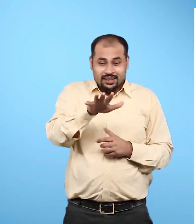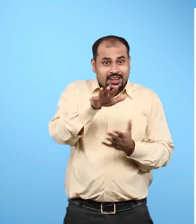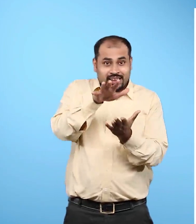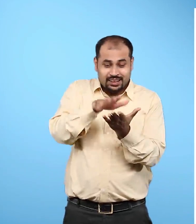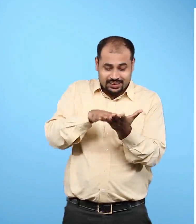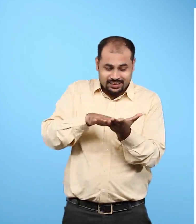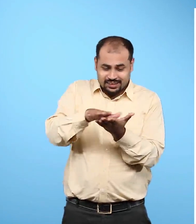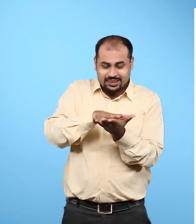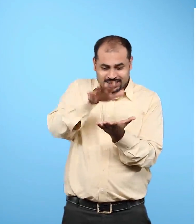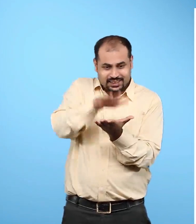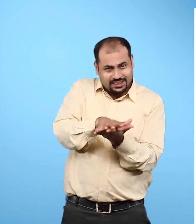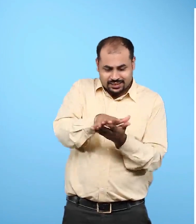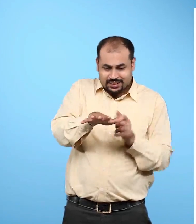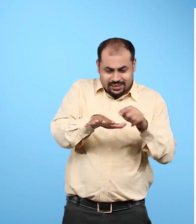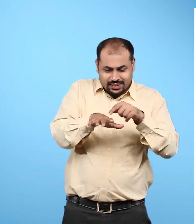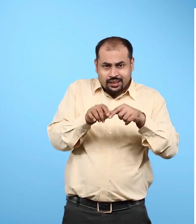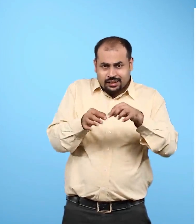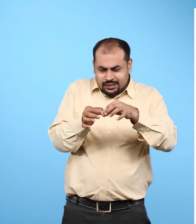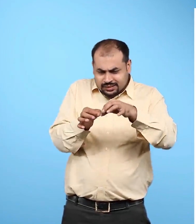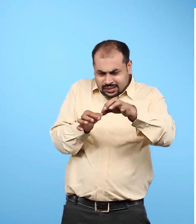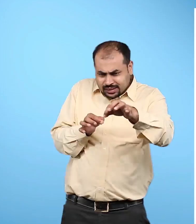How will you decide whose hand is bigger?